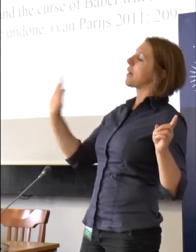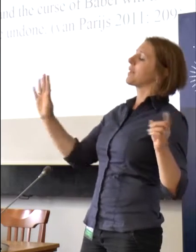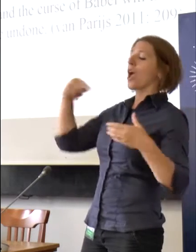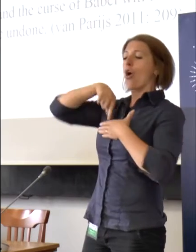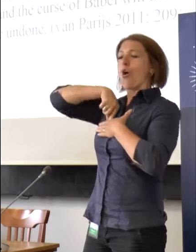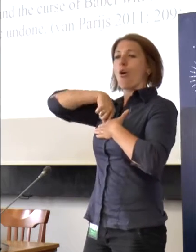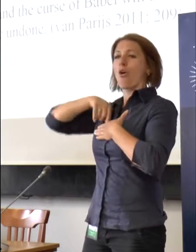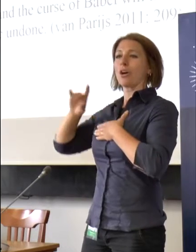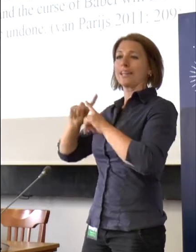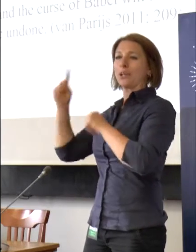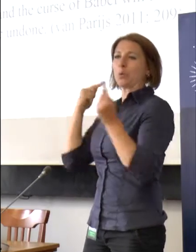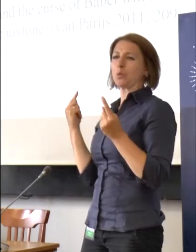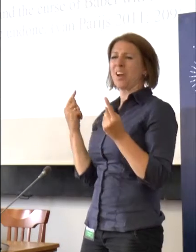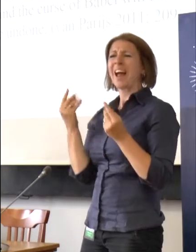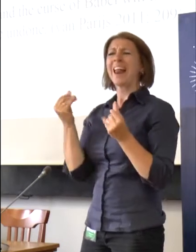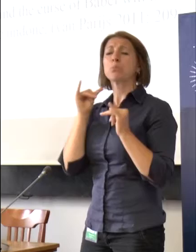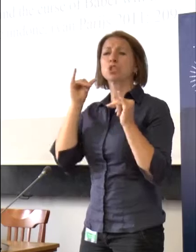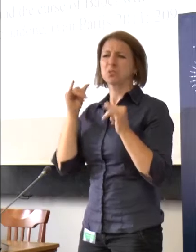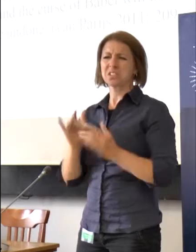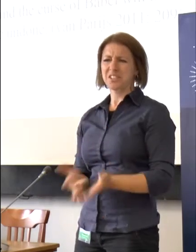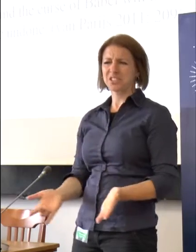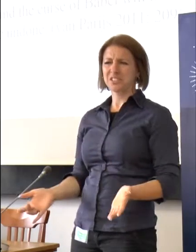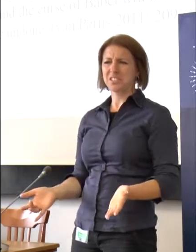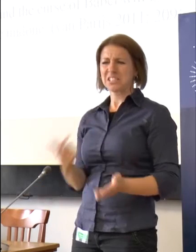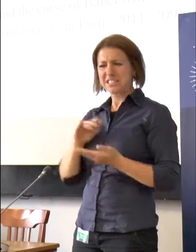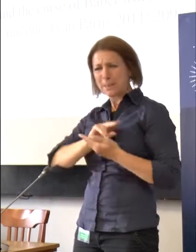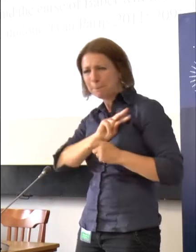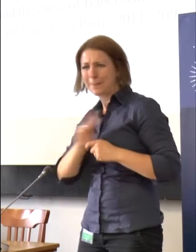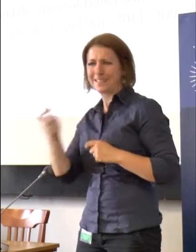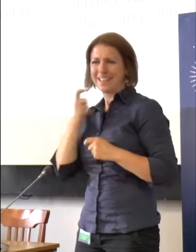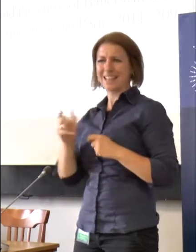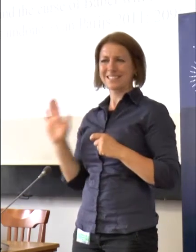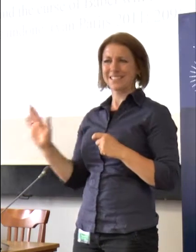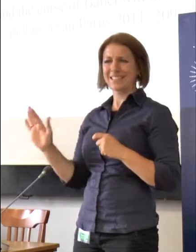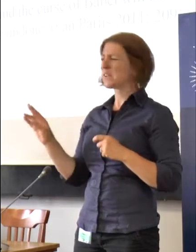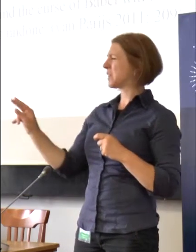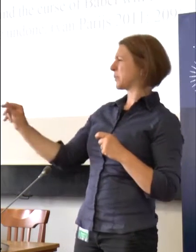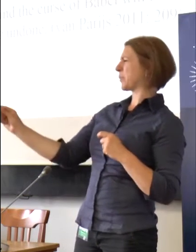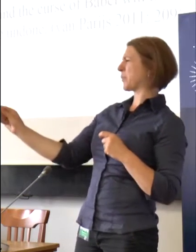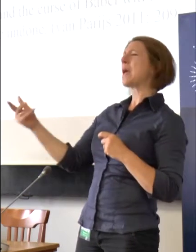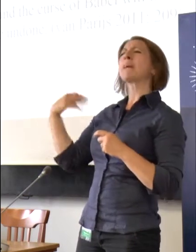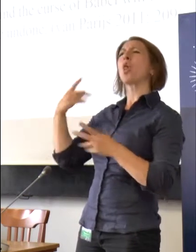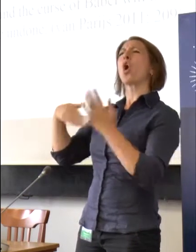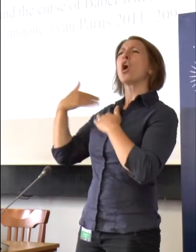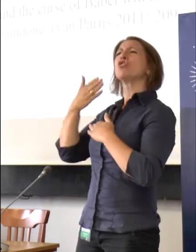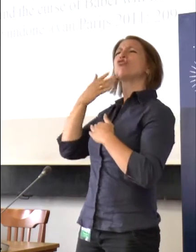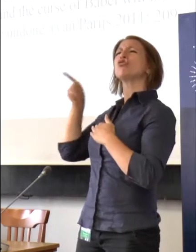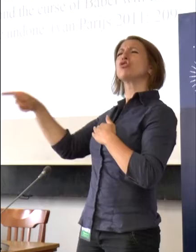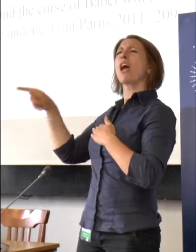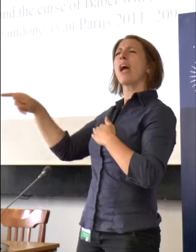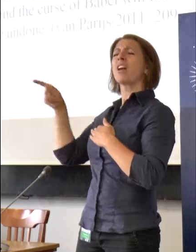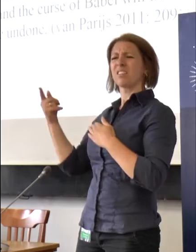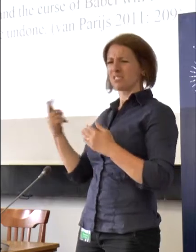collective identity as one's ancestral language. And the curse of Babel will then at long last be undone. So we are